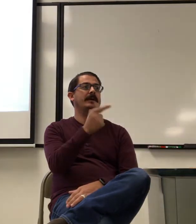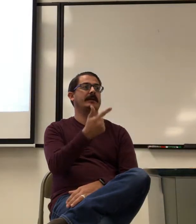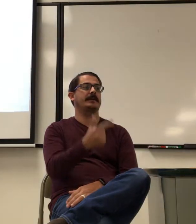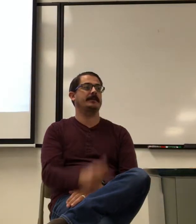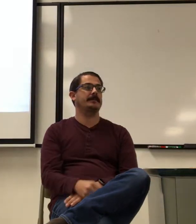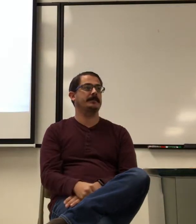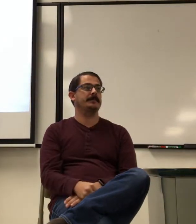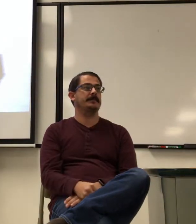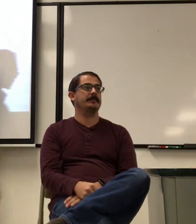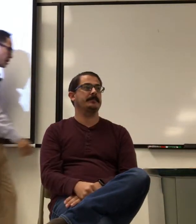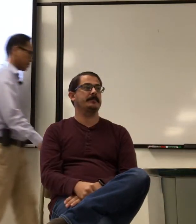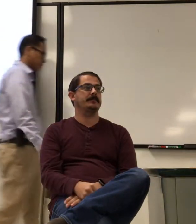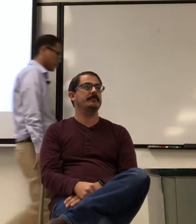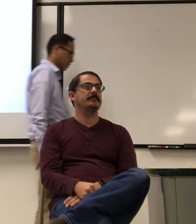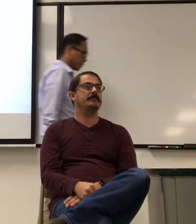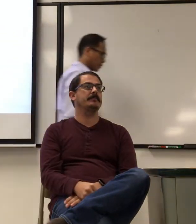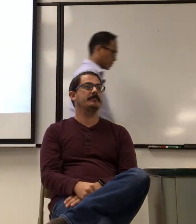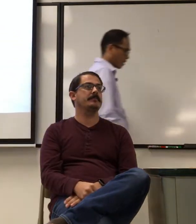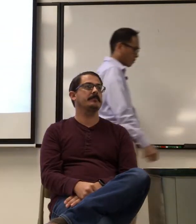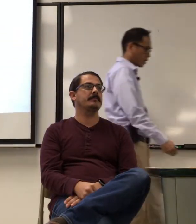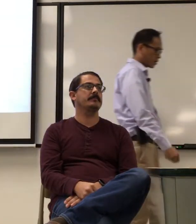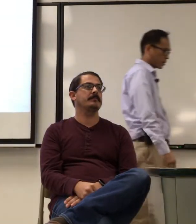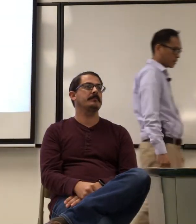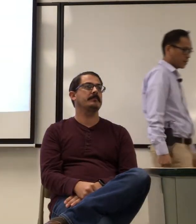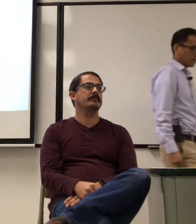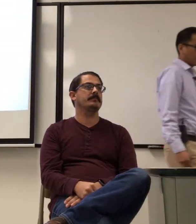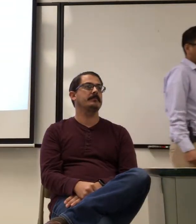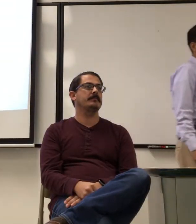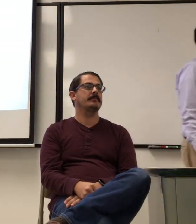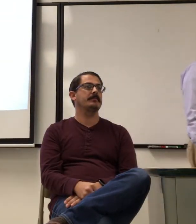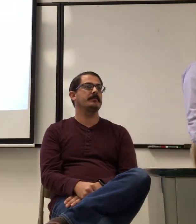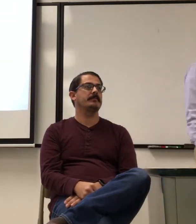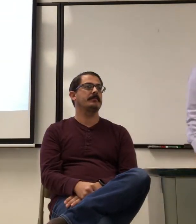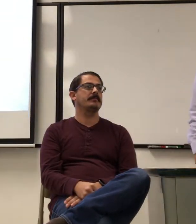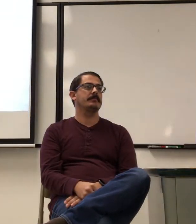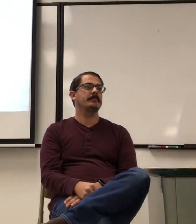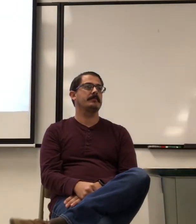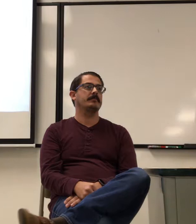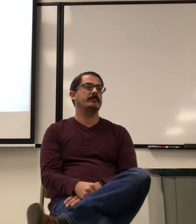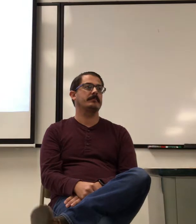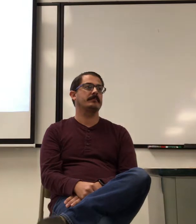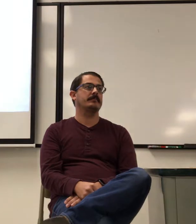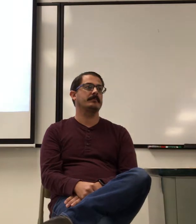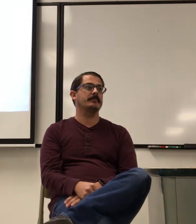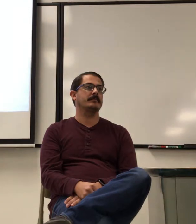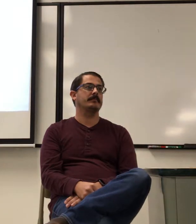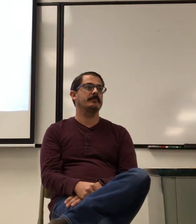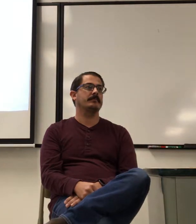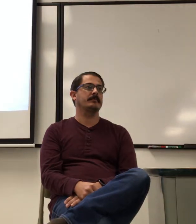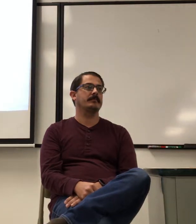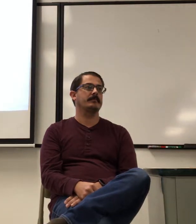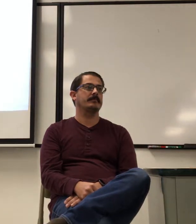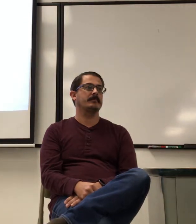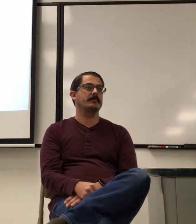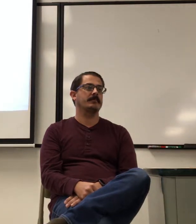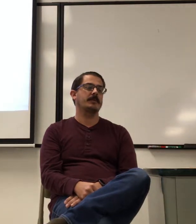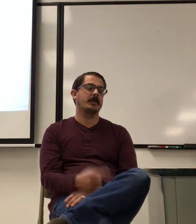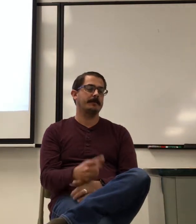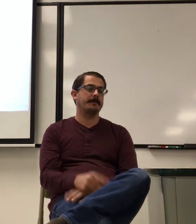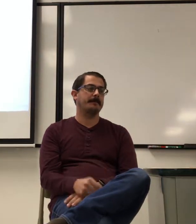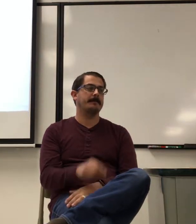This is an important topic to get. It'll be covered in a couple of labs. It'll be covered on the written portion of lecture exam